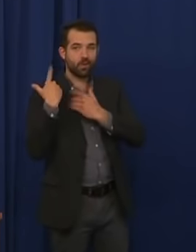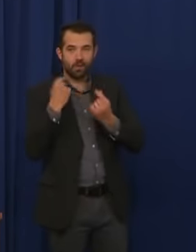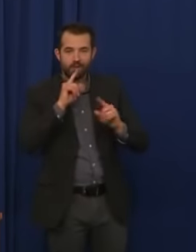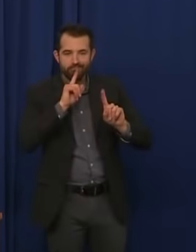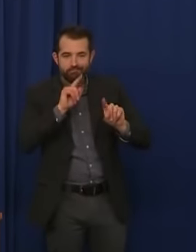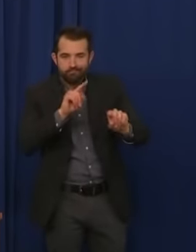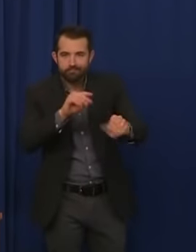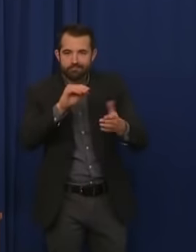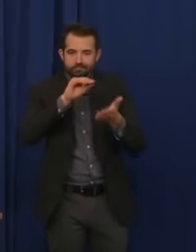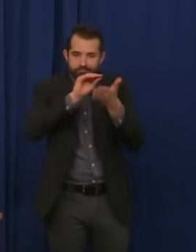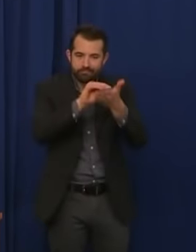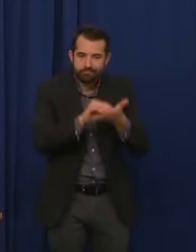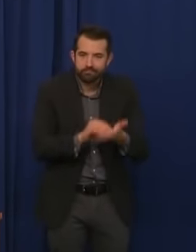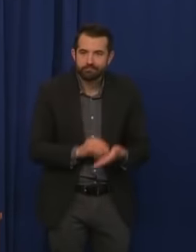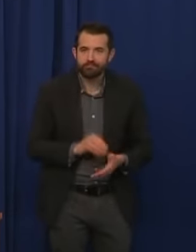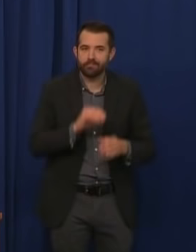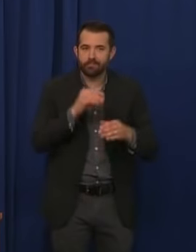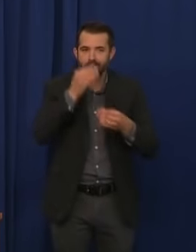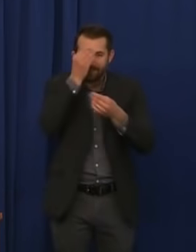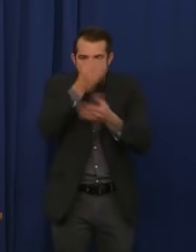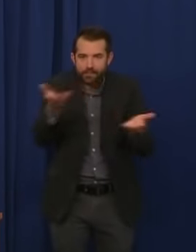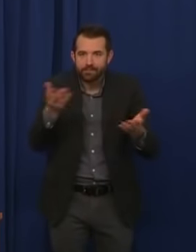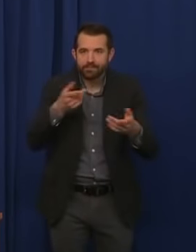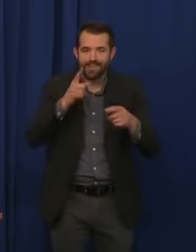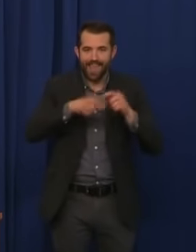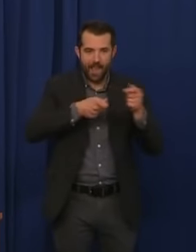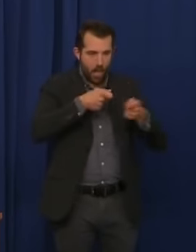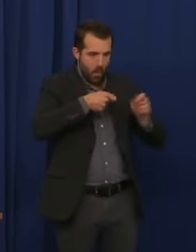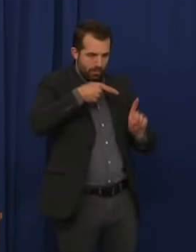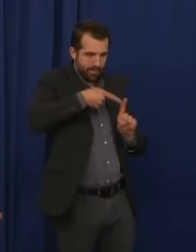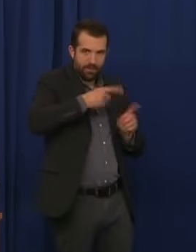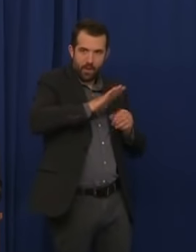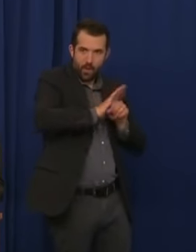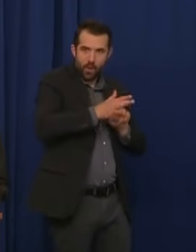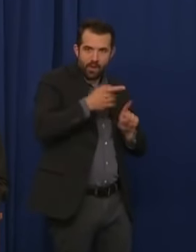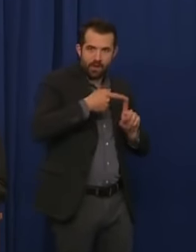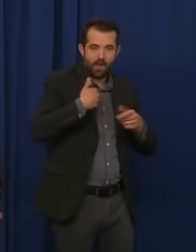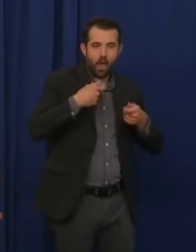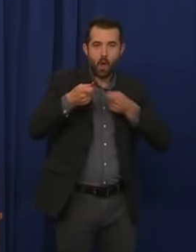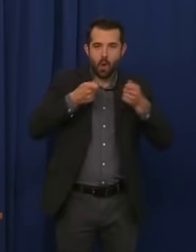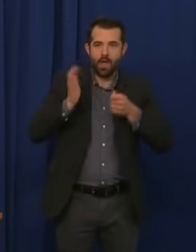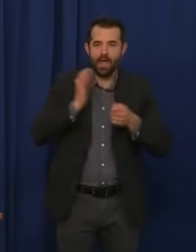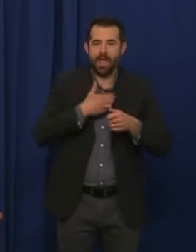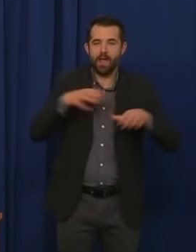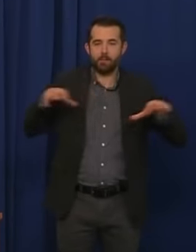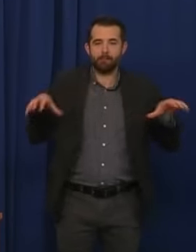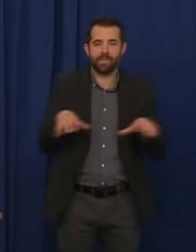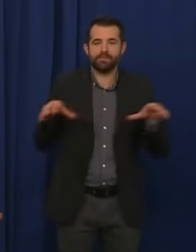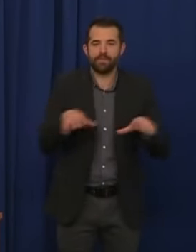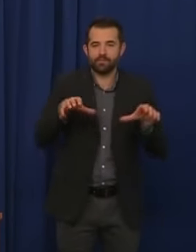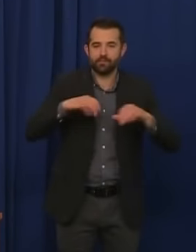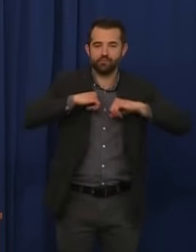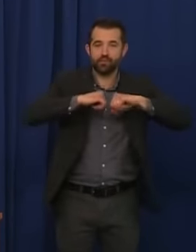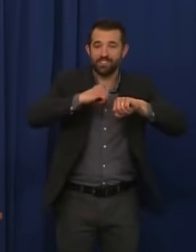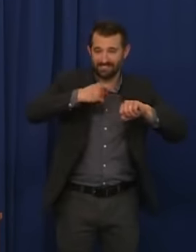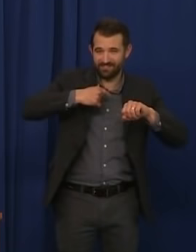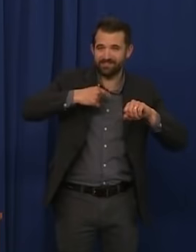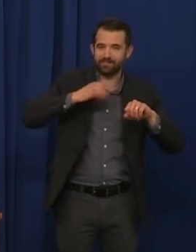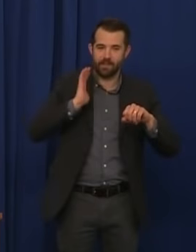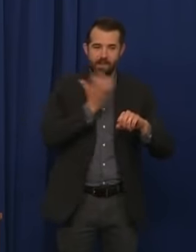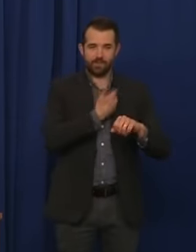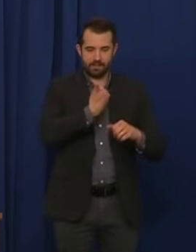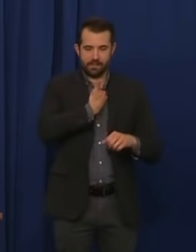doing, but we can control our response and thereby hope to spread it. So we don't really have any projections as much as we